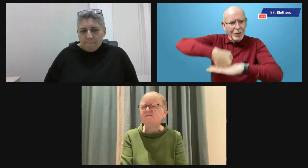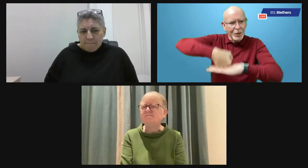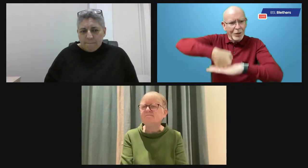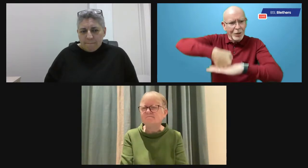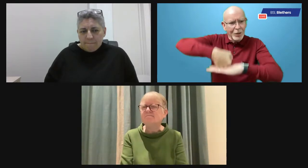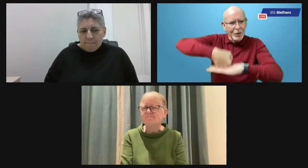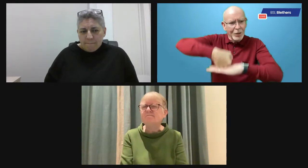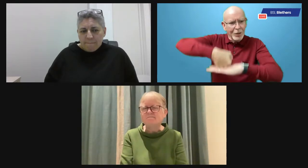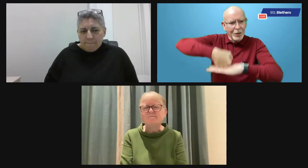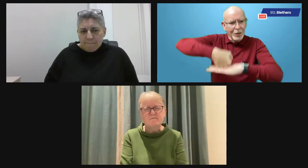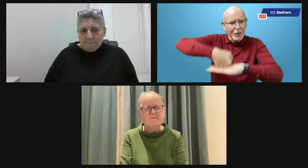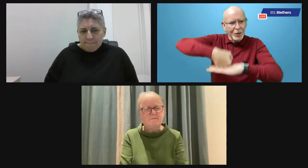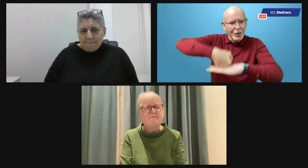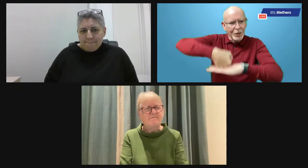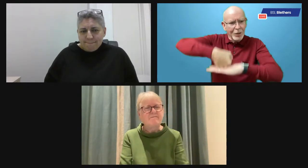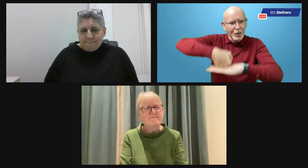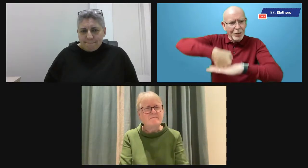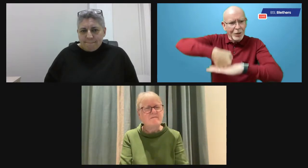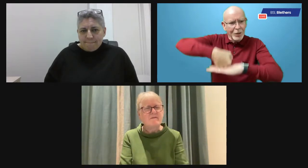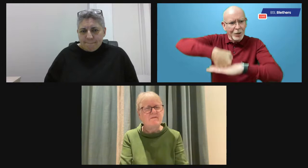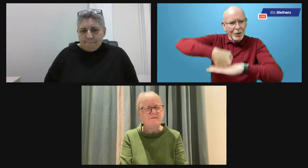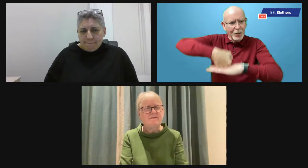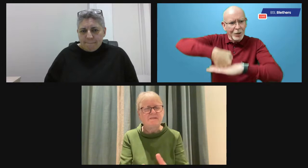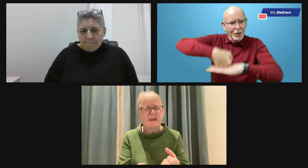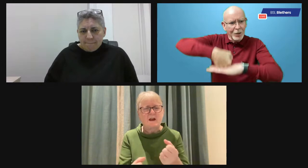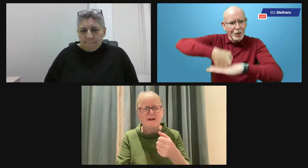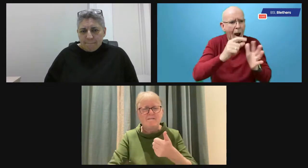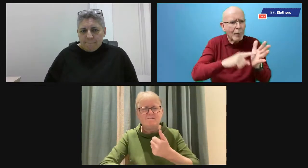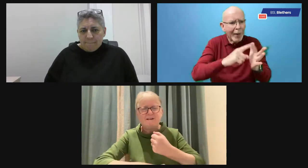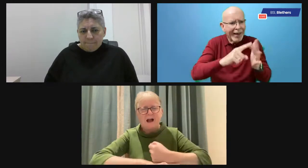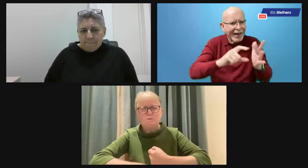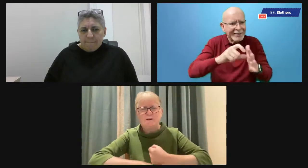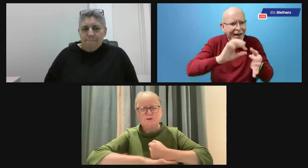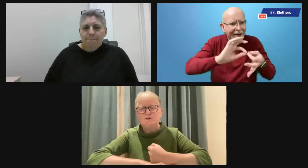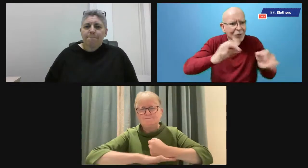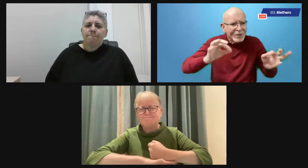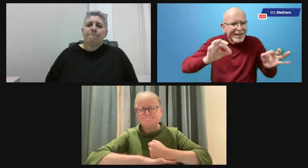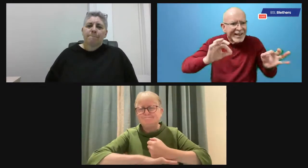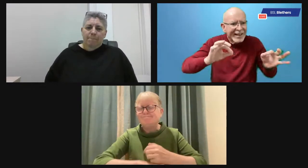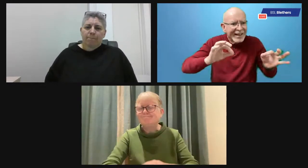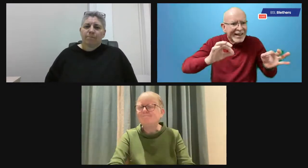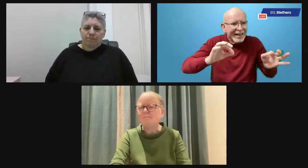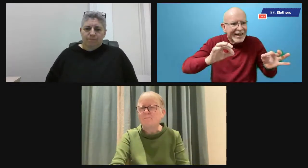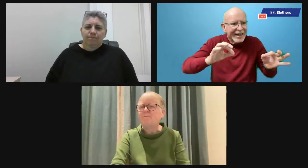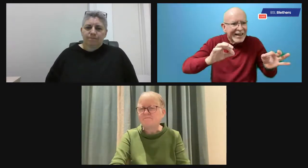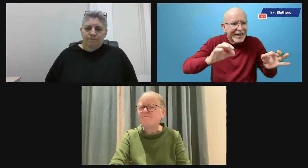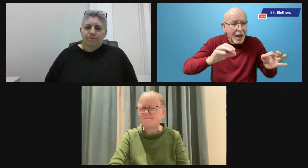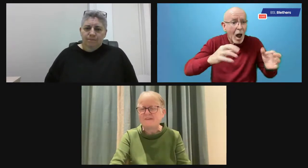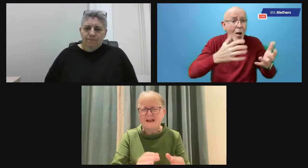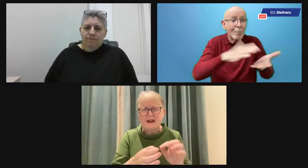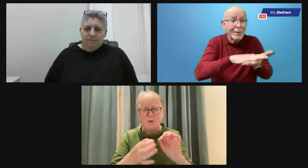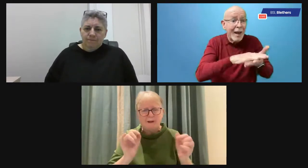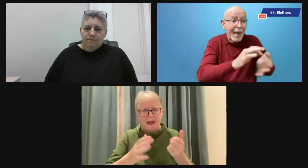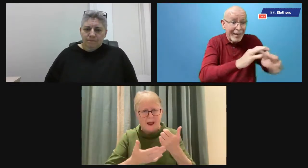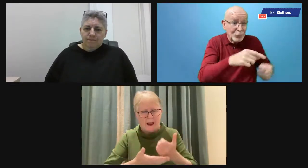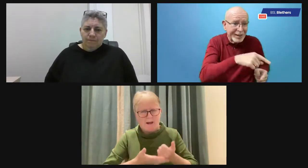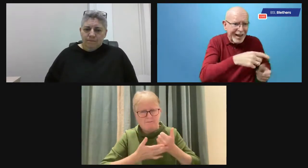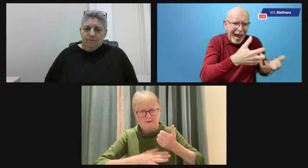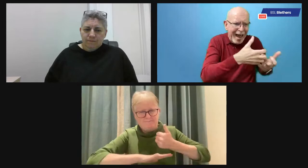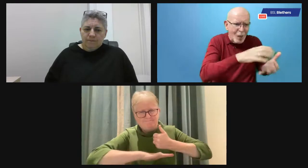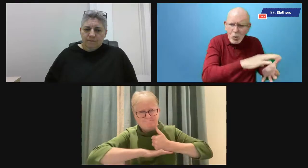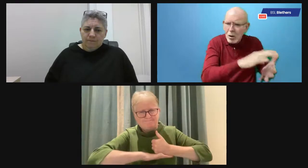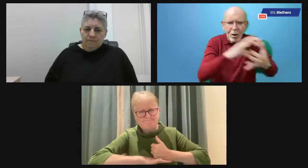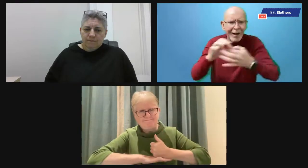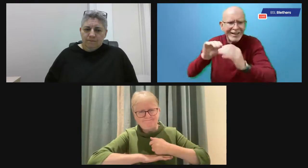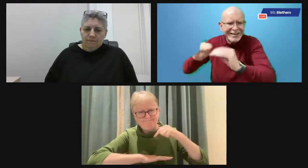if anything, it gave them the foundations of their life, of their deafhood. Yes, it was very foundational, absolutely.